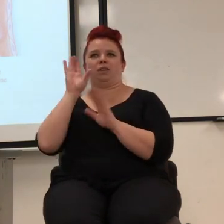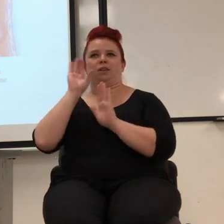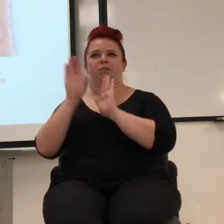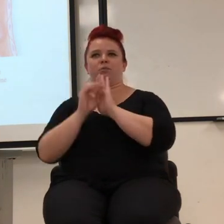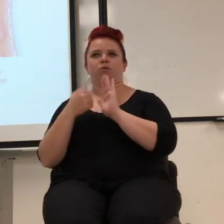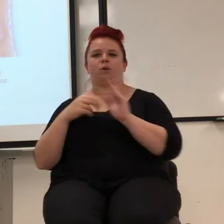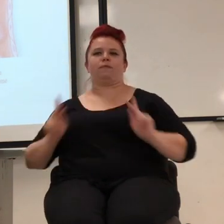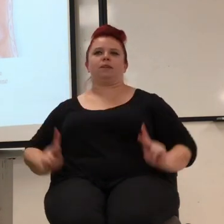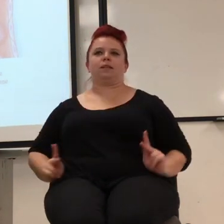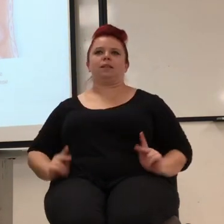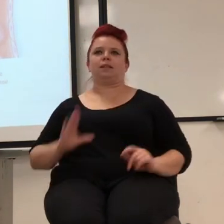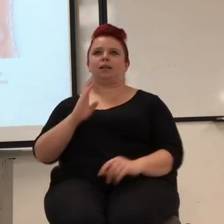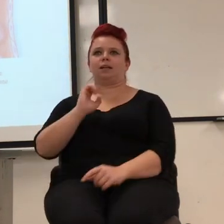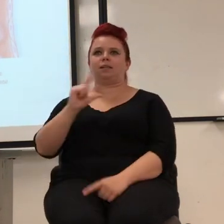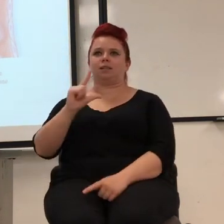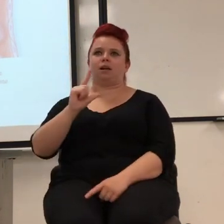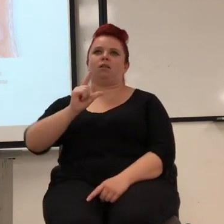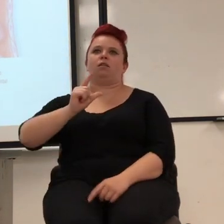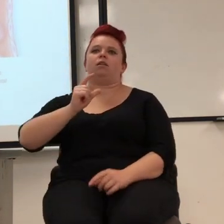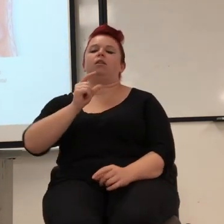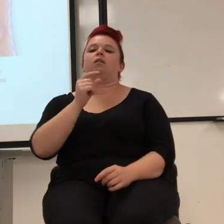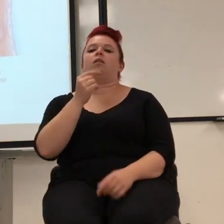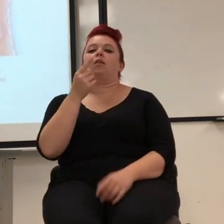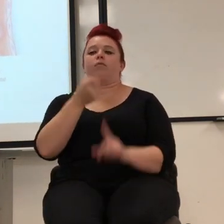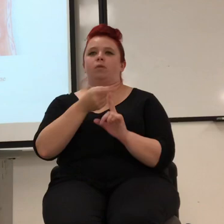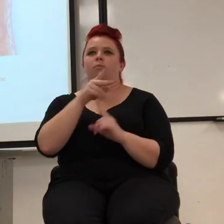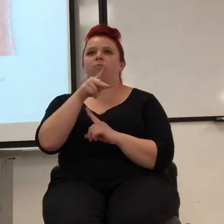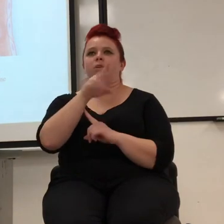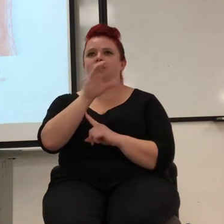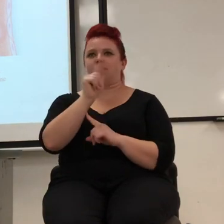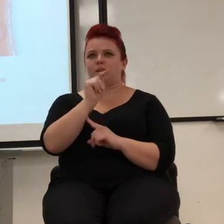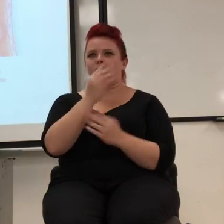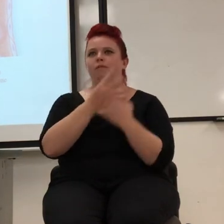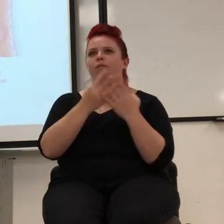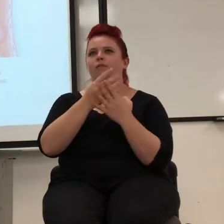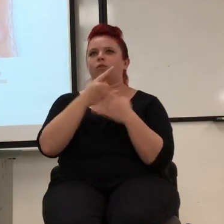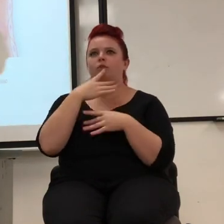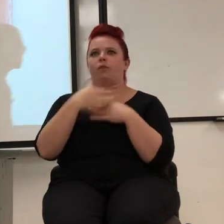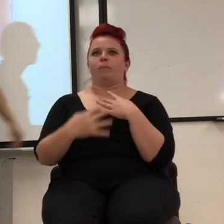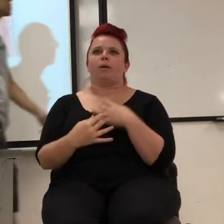kidney cell of the PCT filtrate blood.